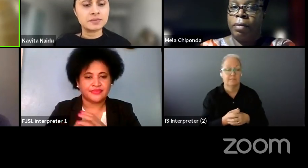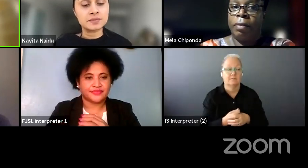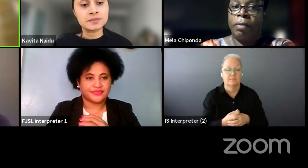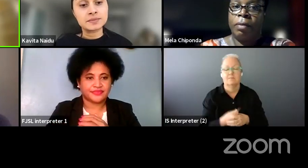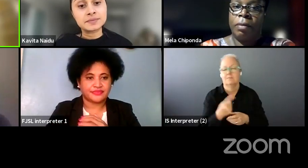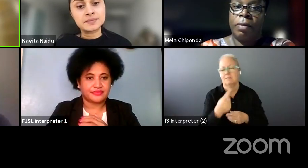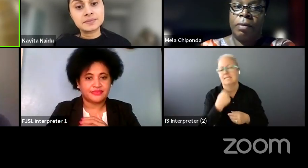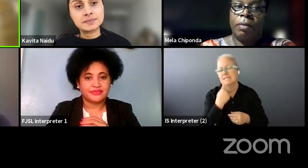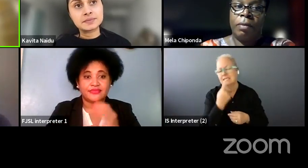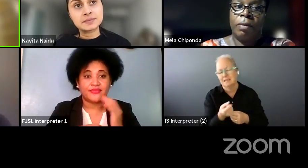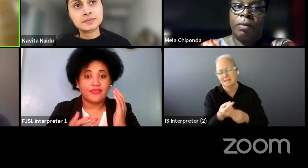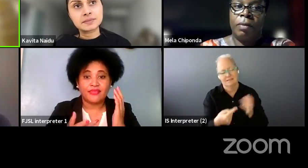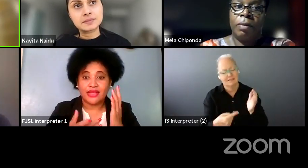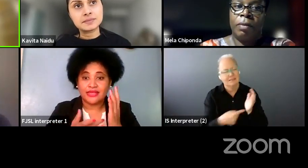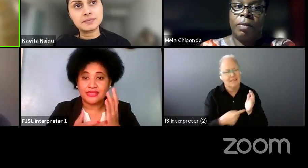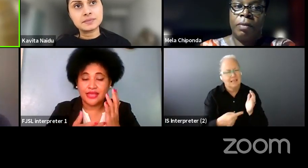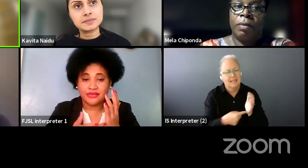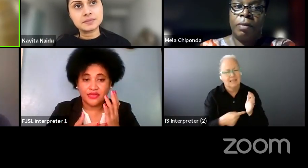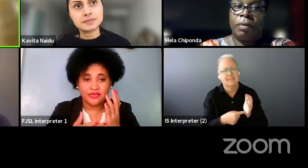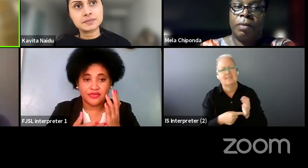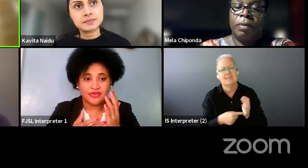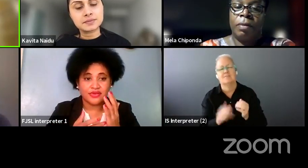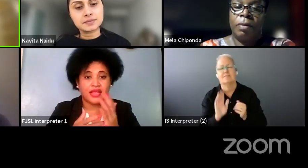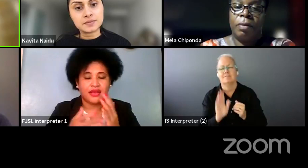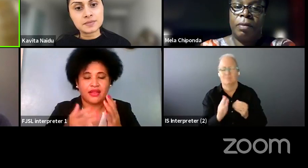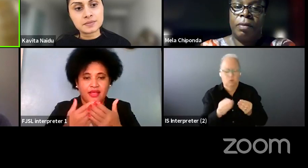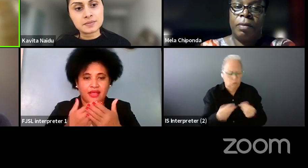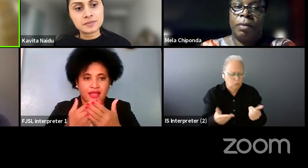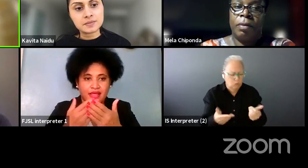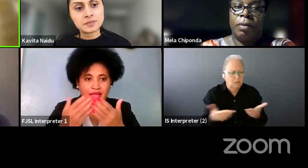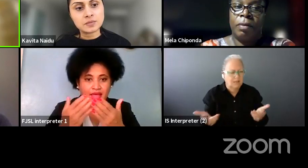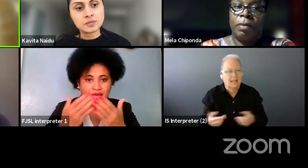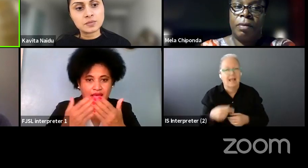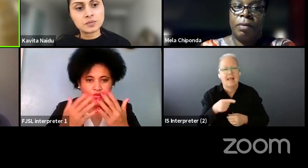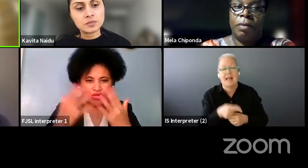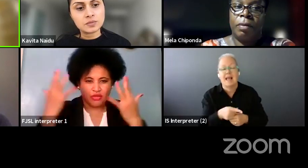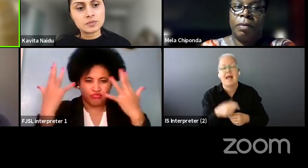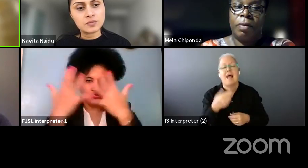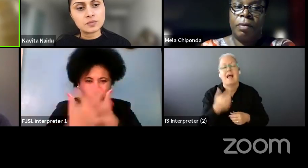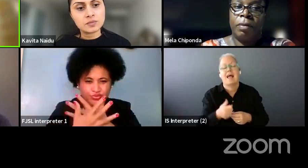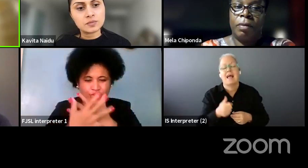and how they are obscuring the real issues